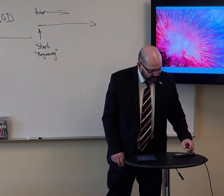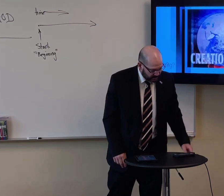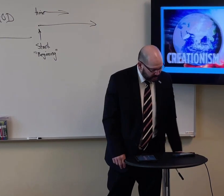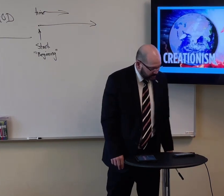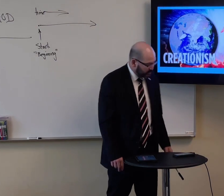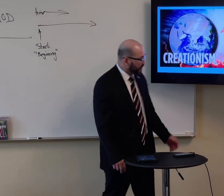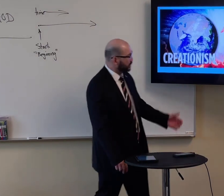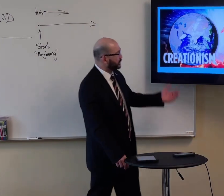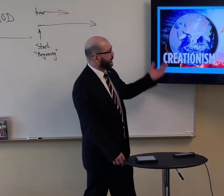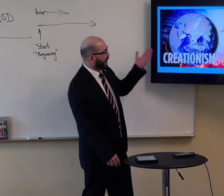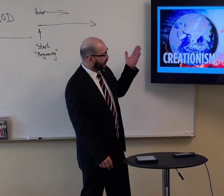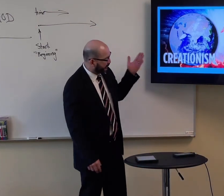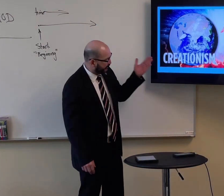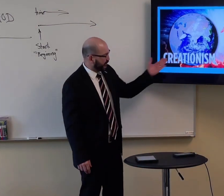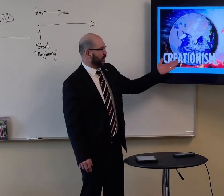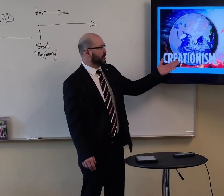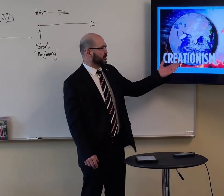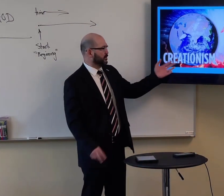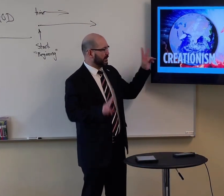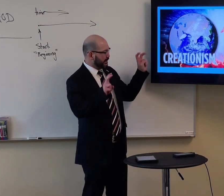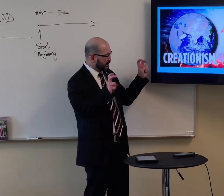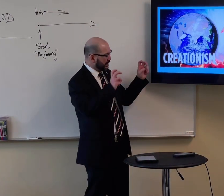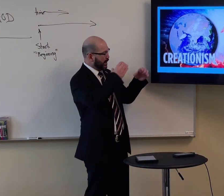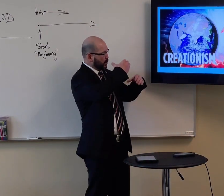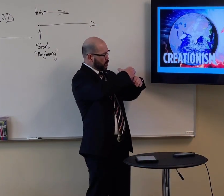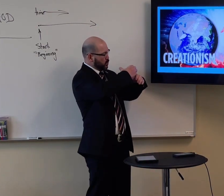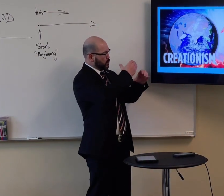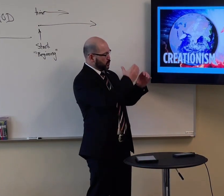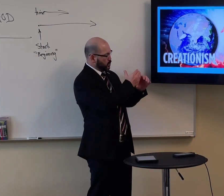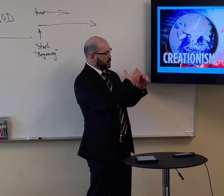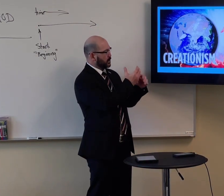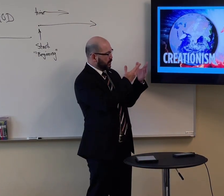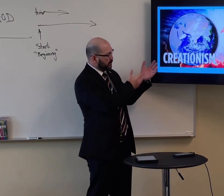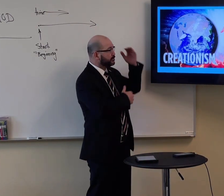God created the heavens and the earth?